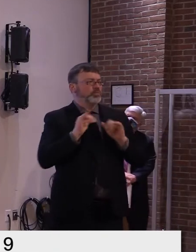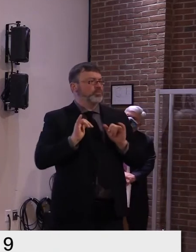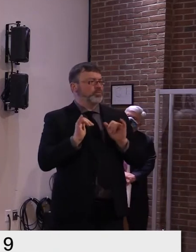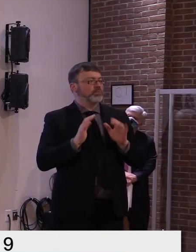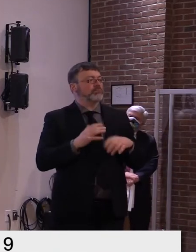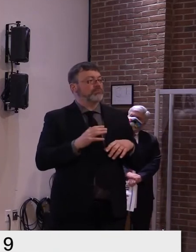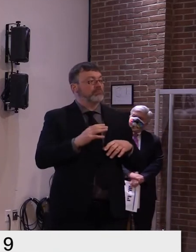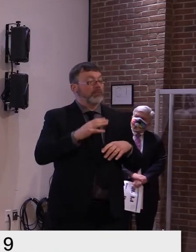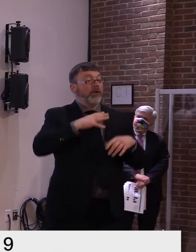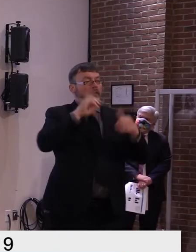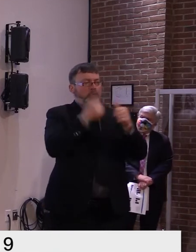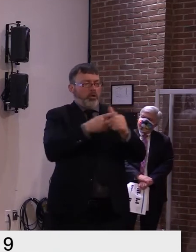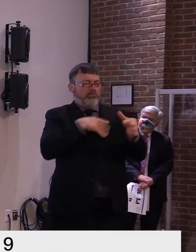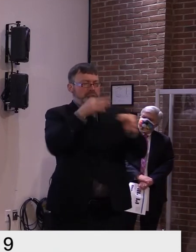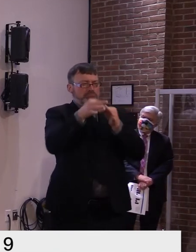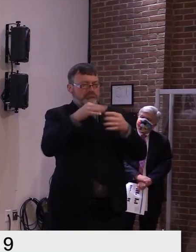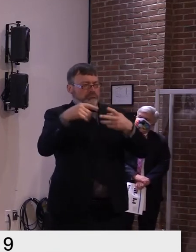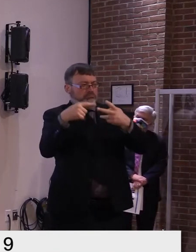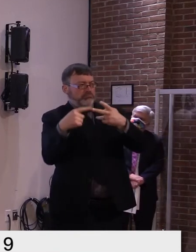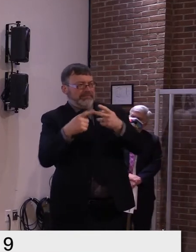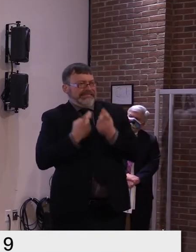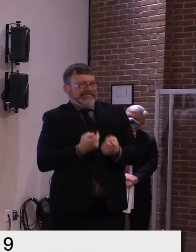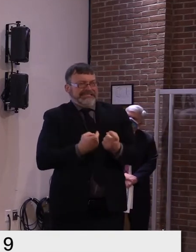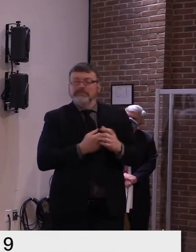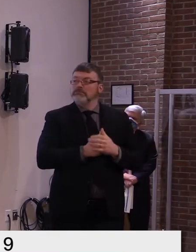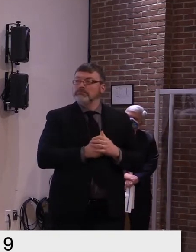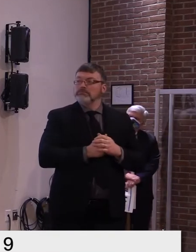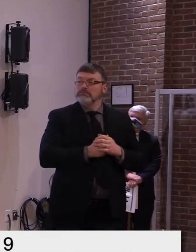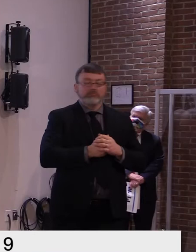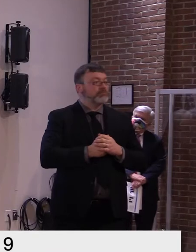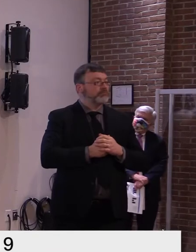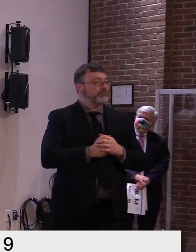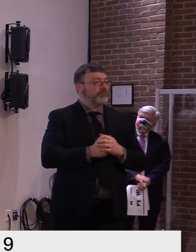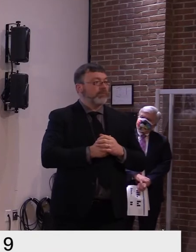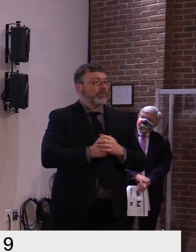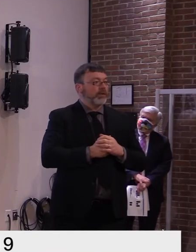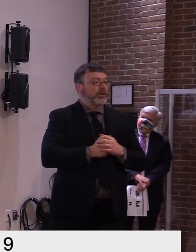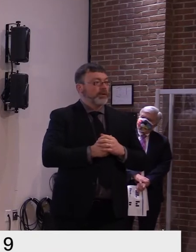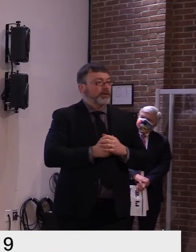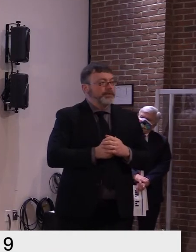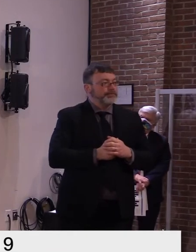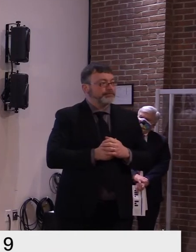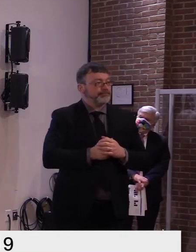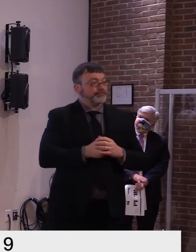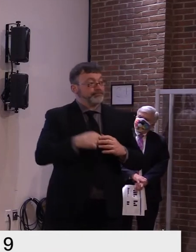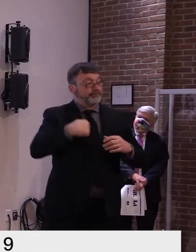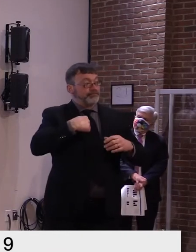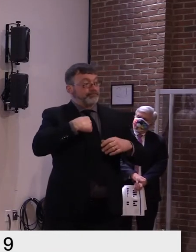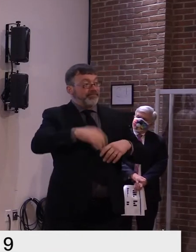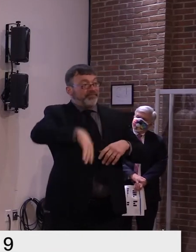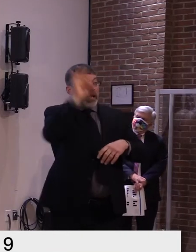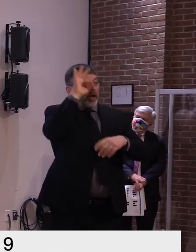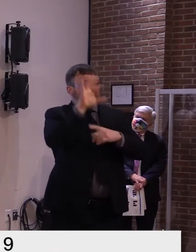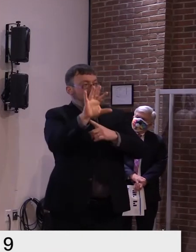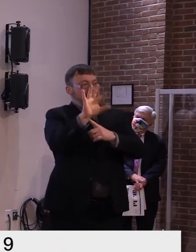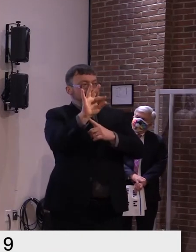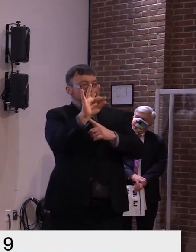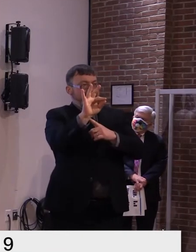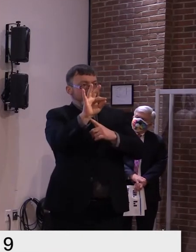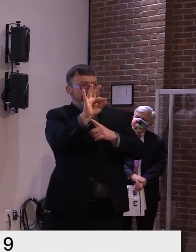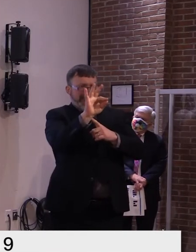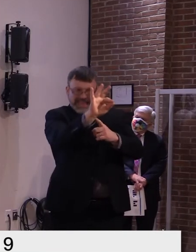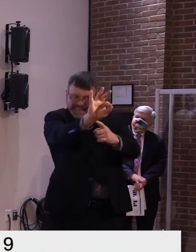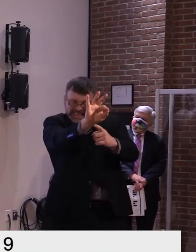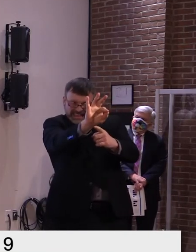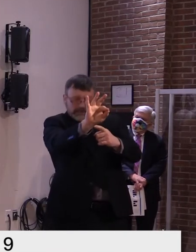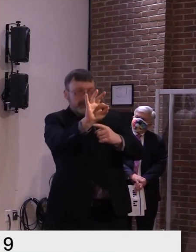ski situations. We have found 9 cases among people who have been